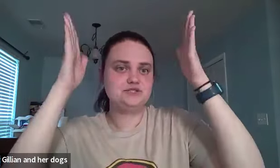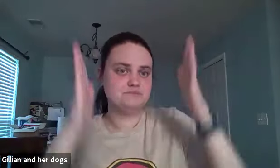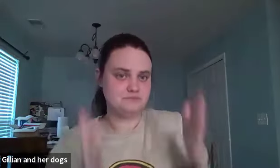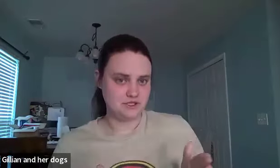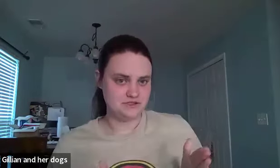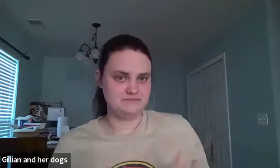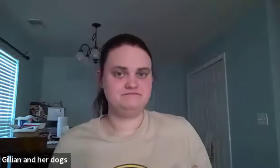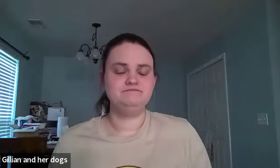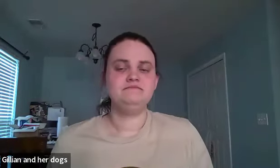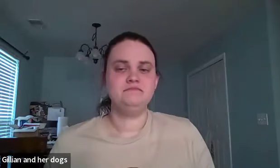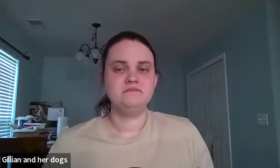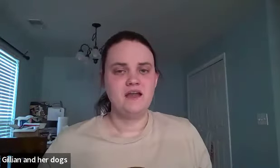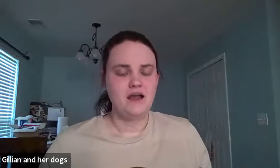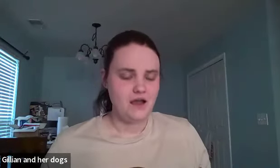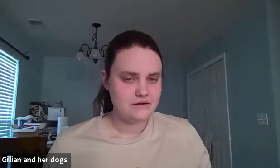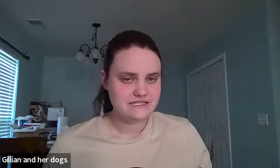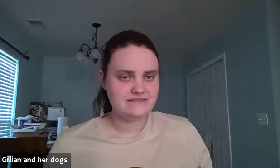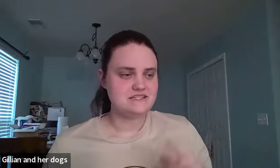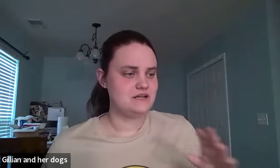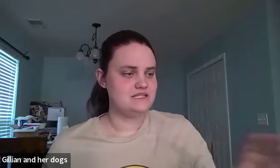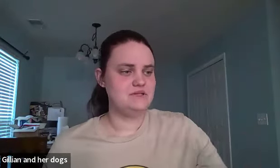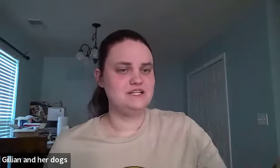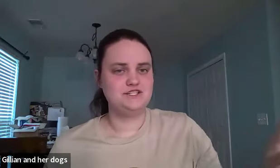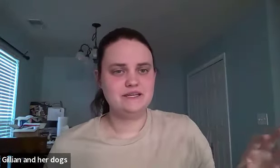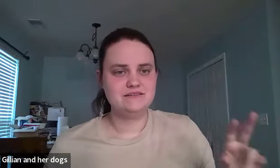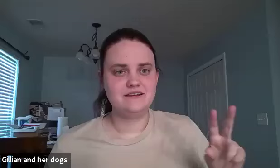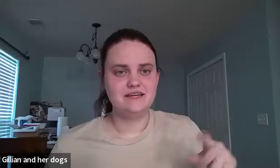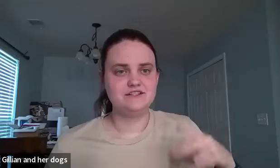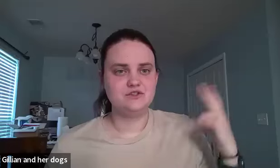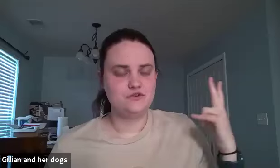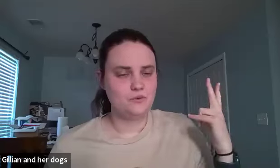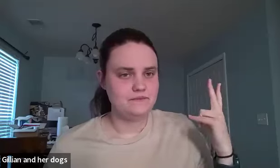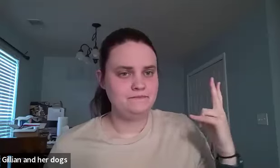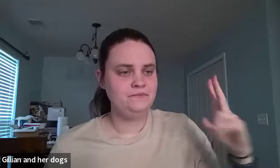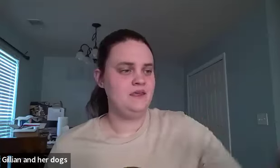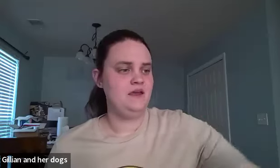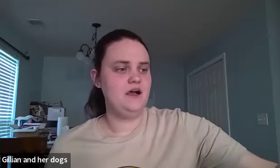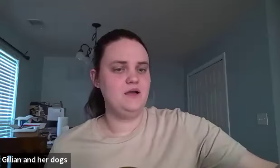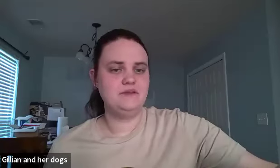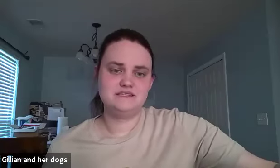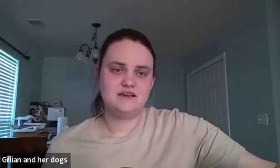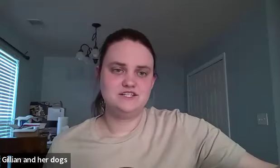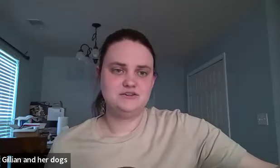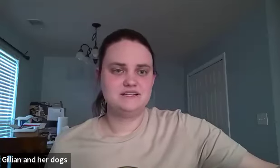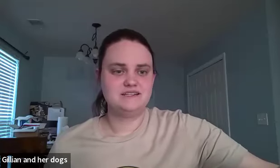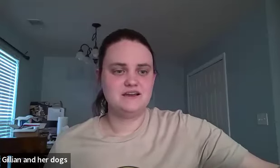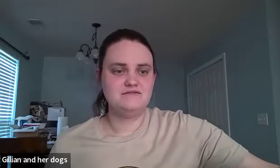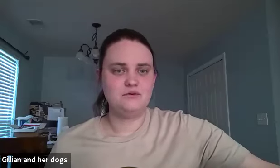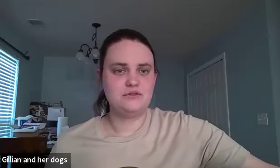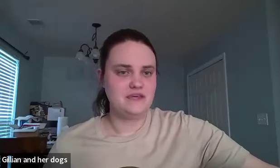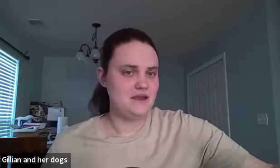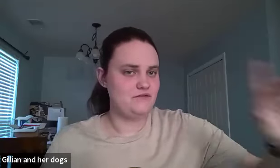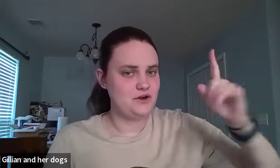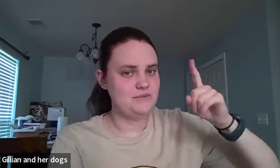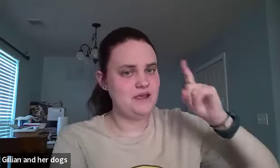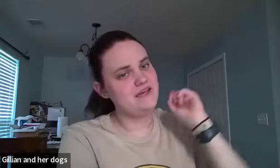Teach, person. I always think these are nice because you basically get 2 for 1. In signs, you get a sign for the verb, and